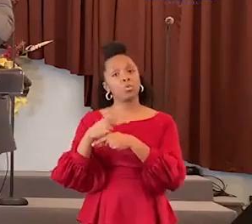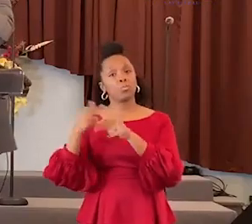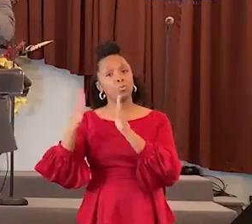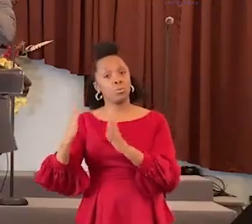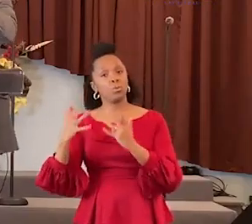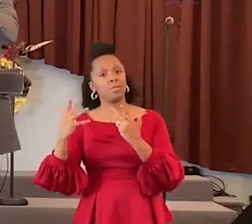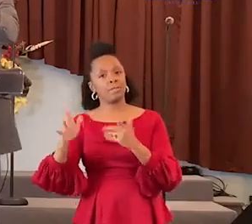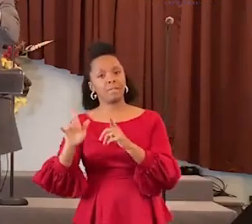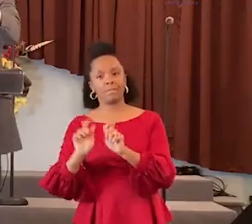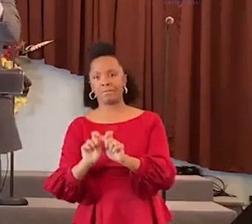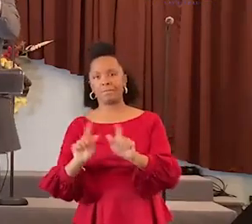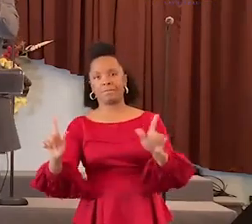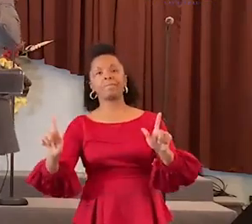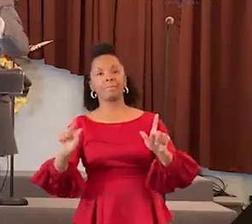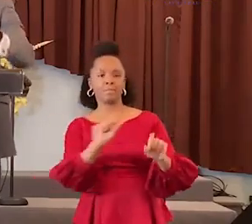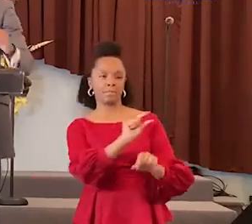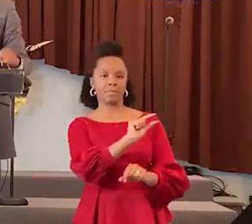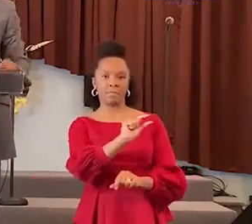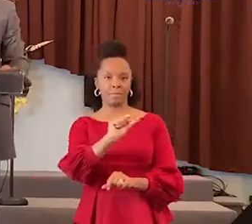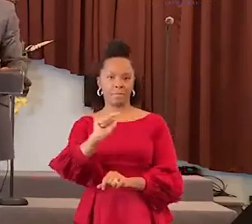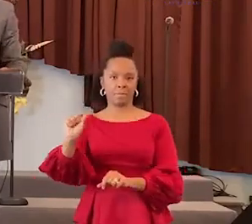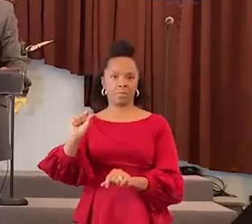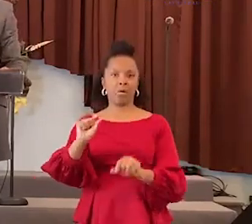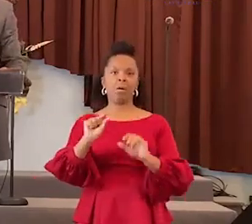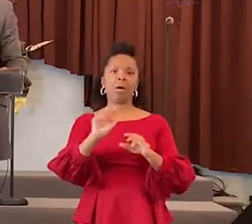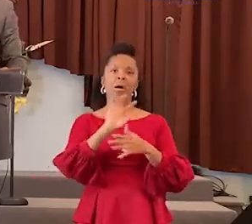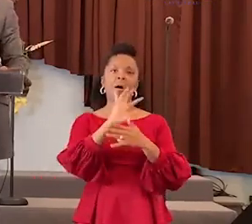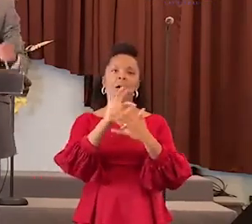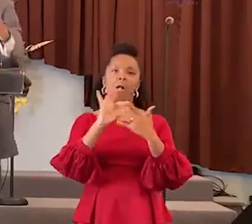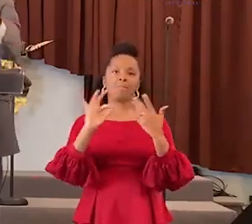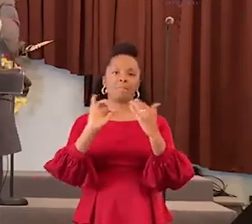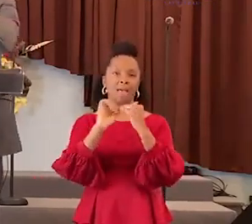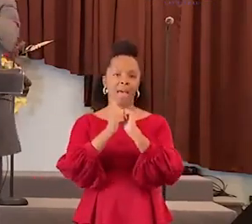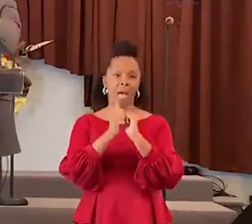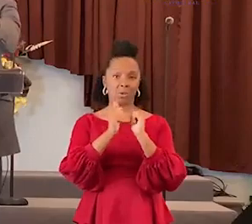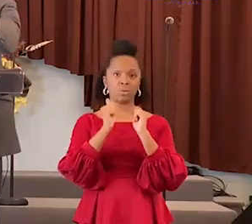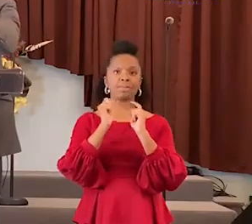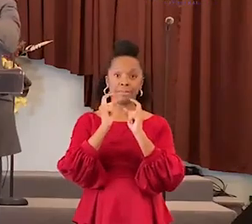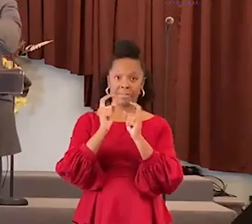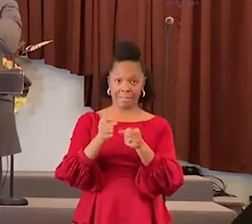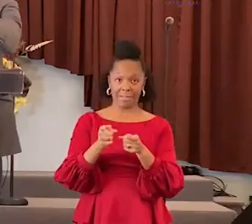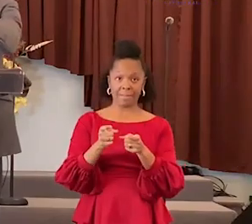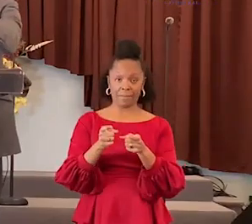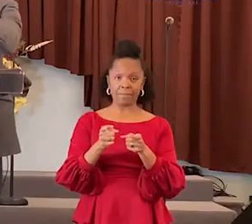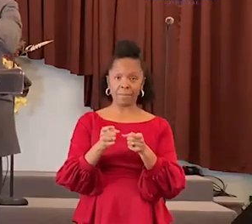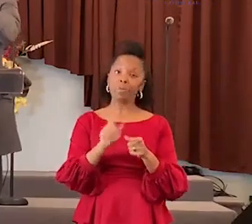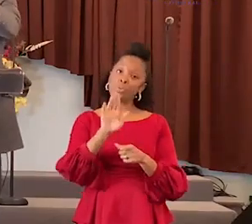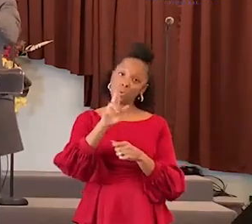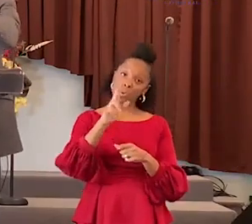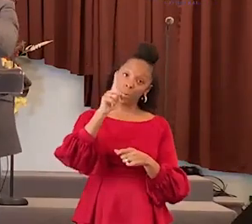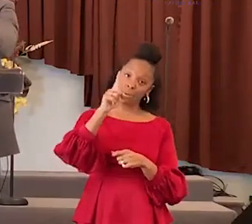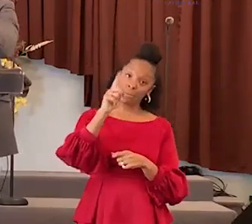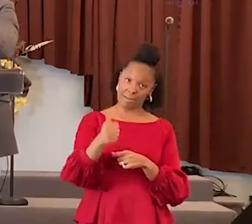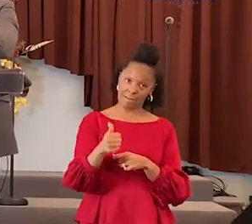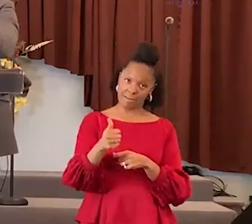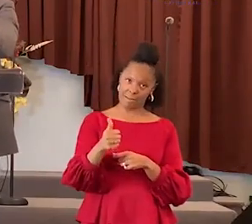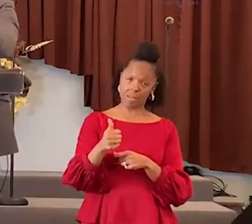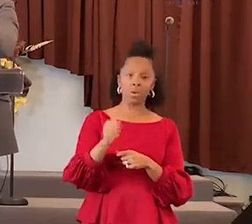want you to sow by faith. Your tithe and offerings of holy unto the Lord. Let's start the new year off right. Let's be